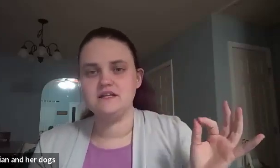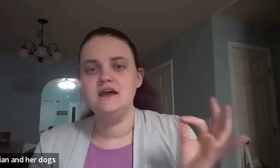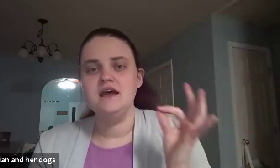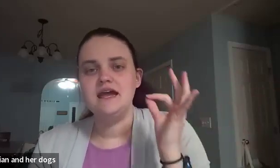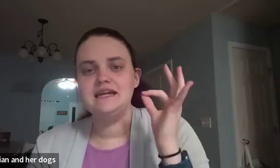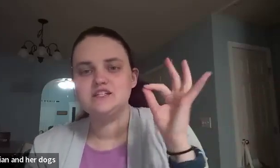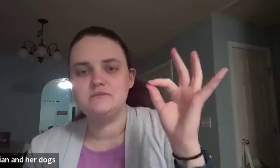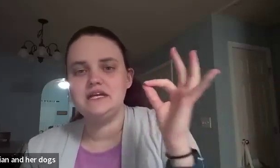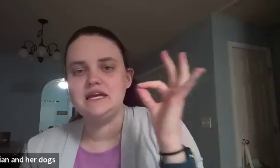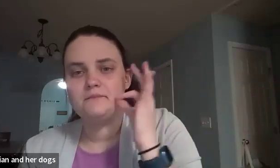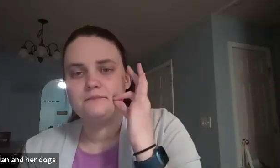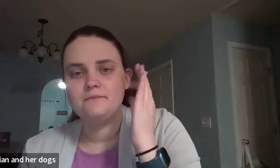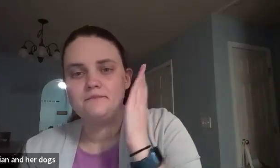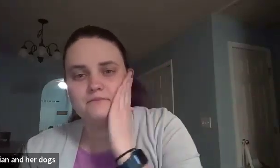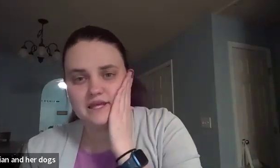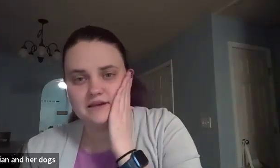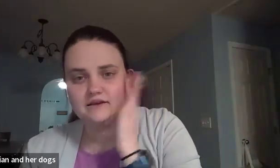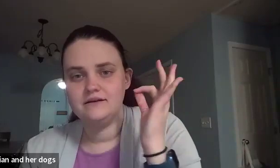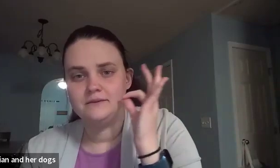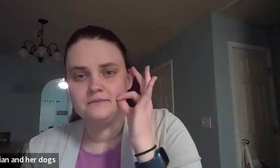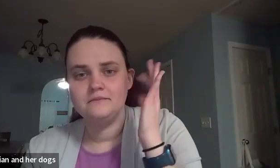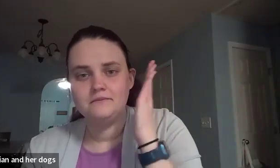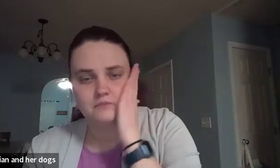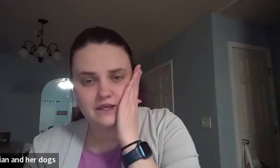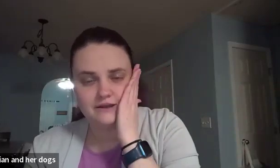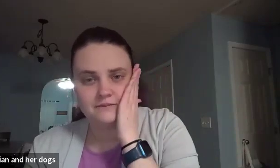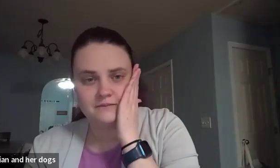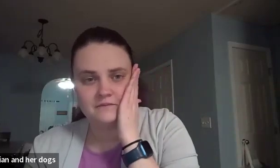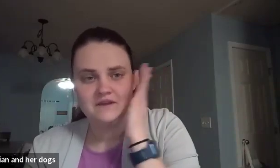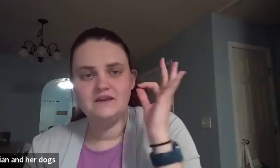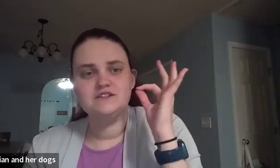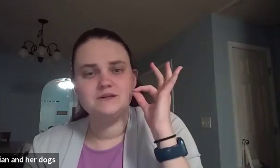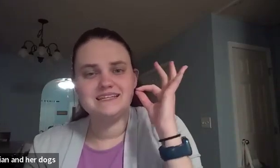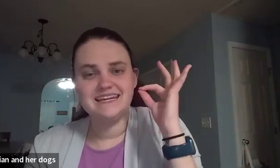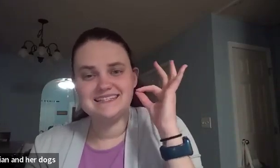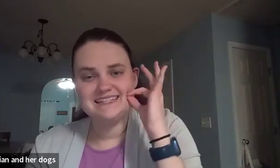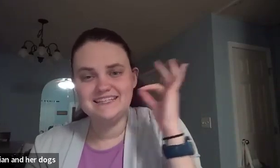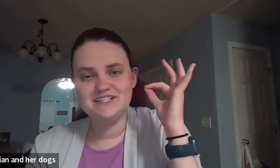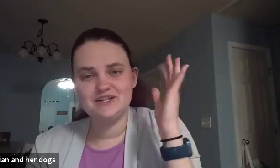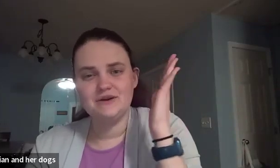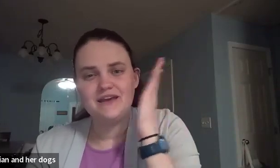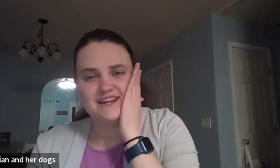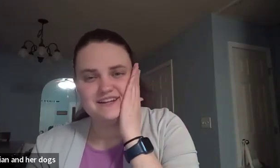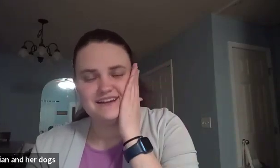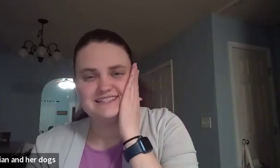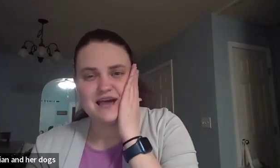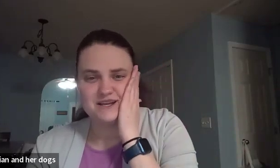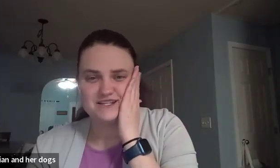often, and it's going to be bee, bee. So it's like it stings you and then you like slap it because